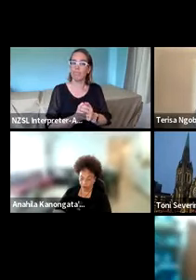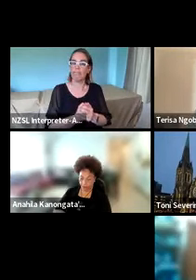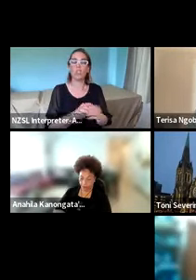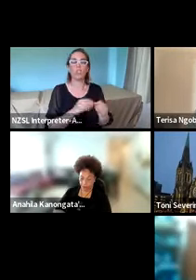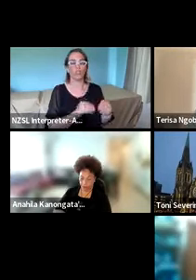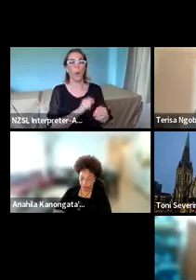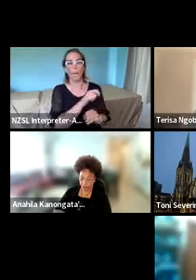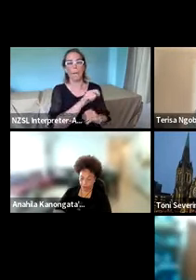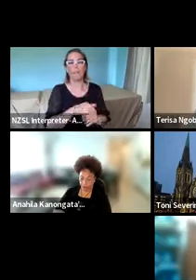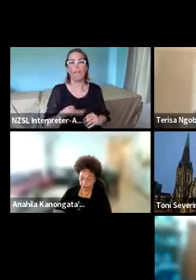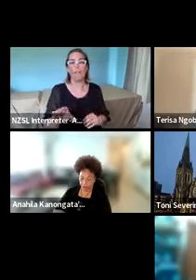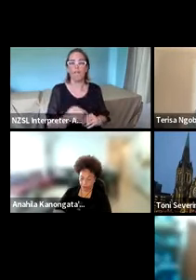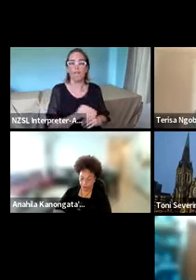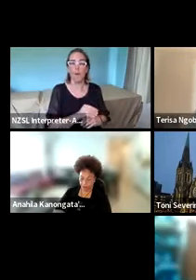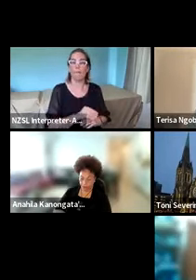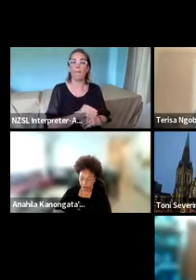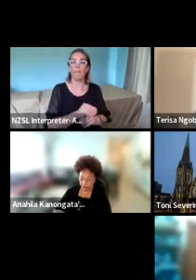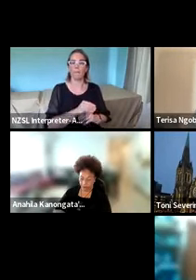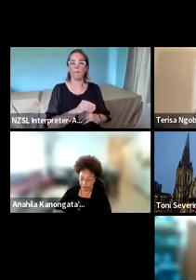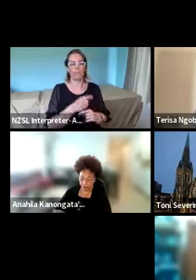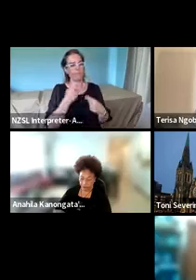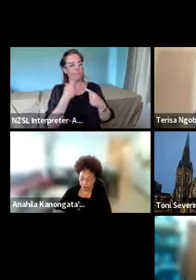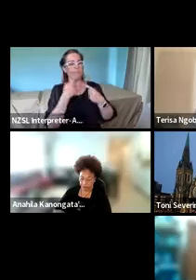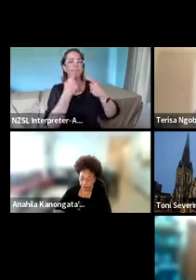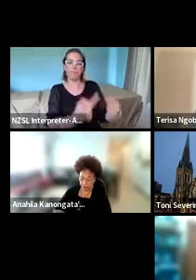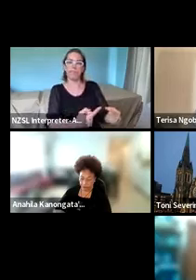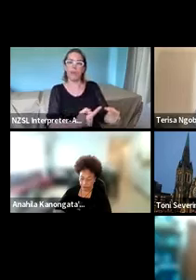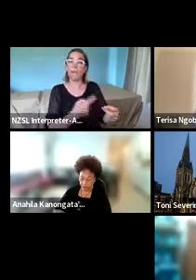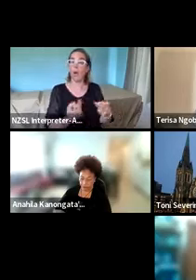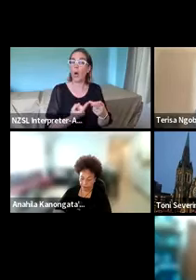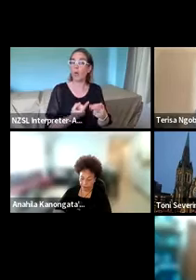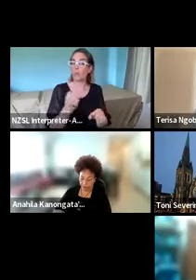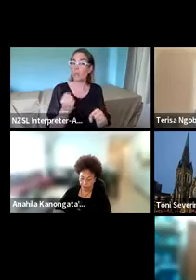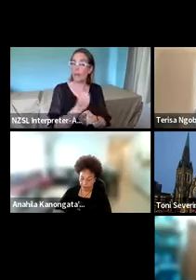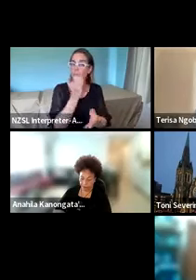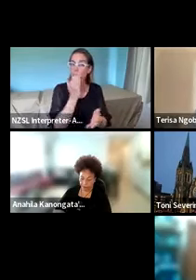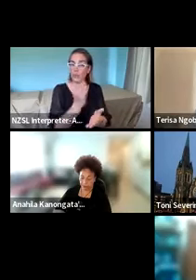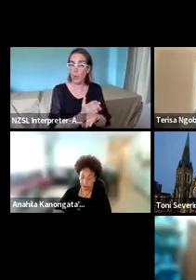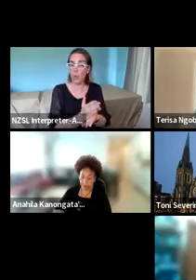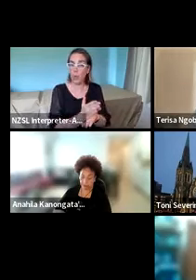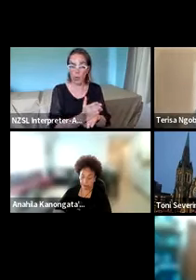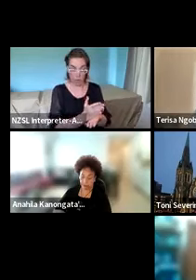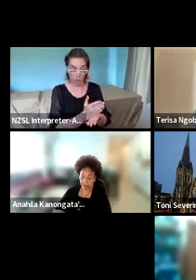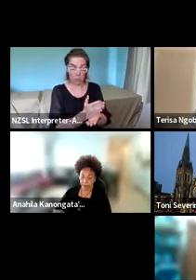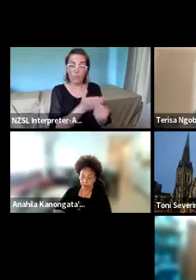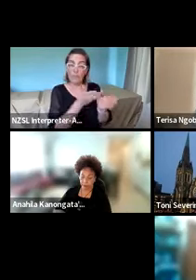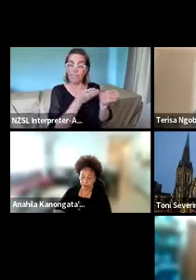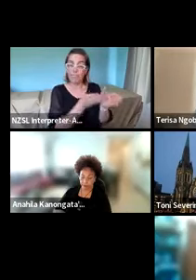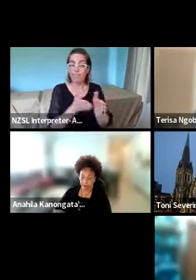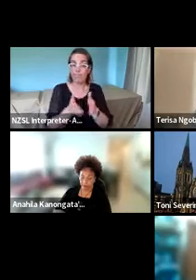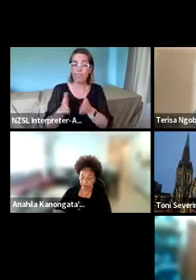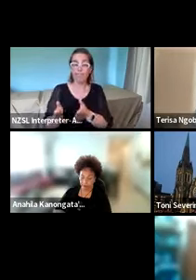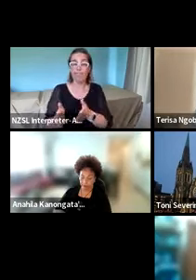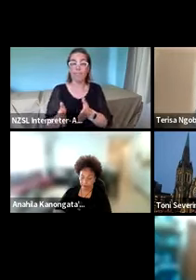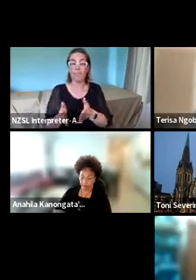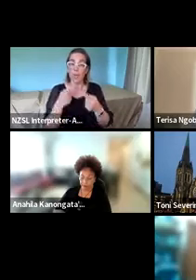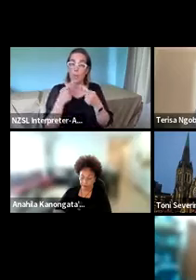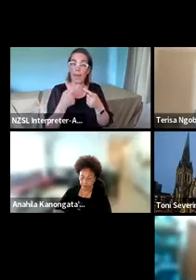making complaints, but also really make sure that the mechanism is strong enough to also